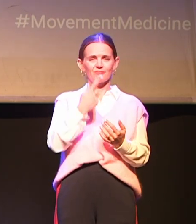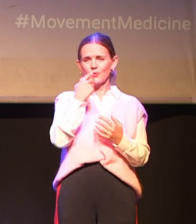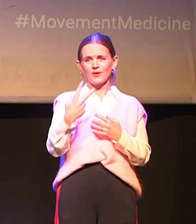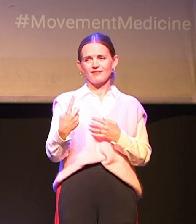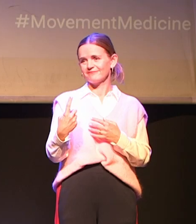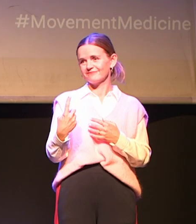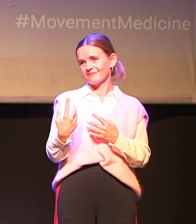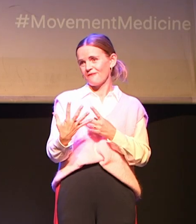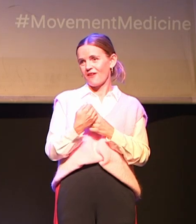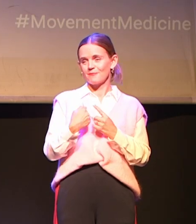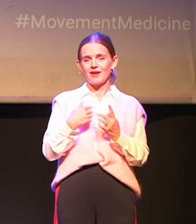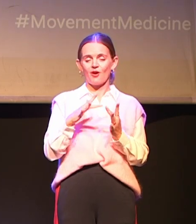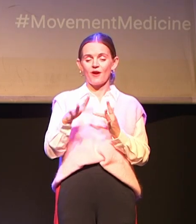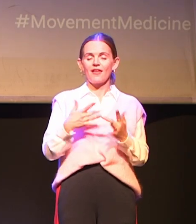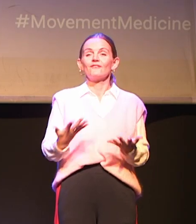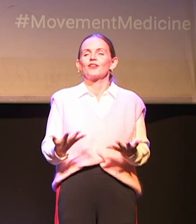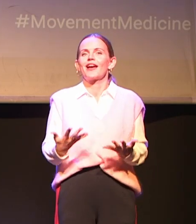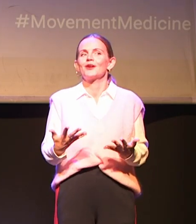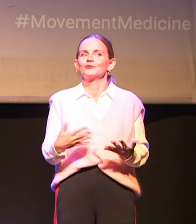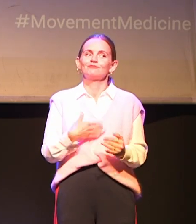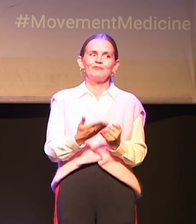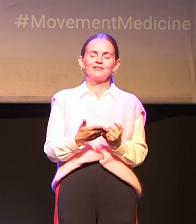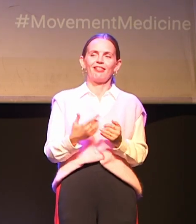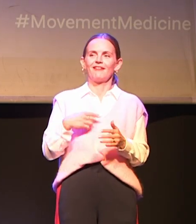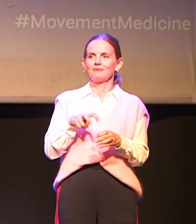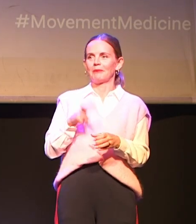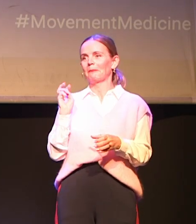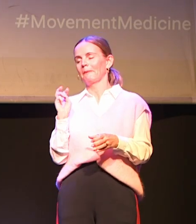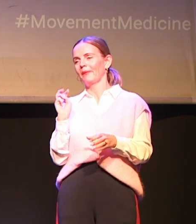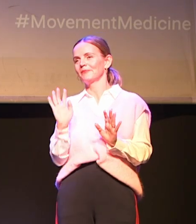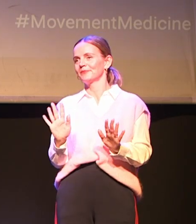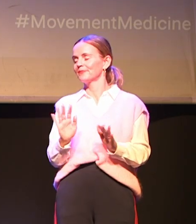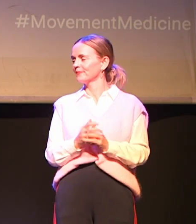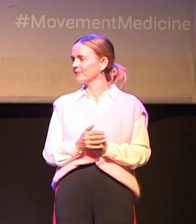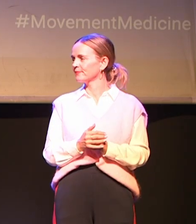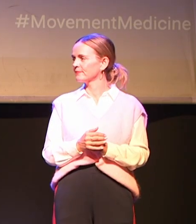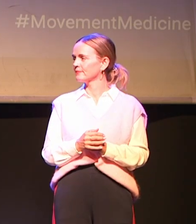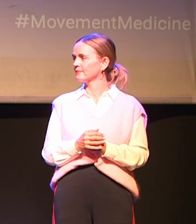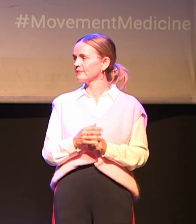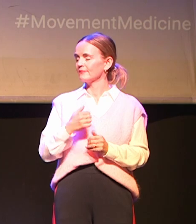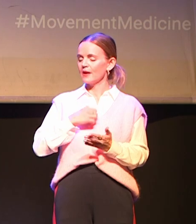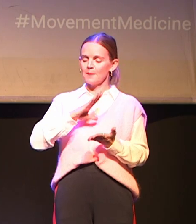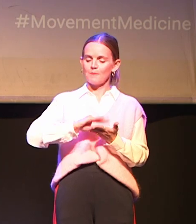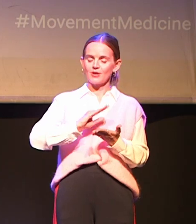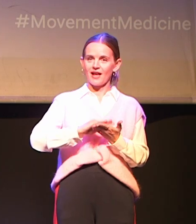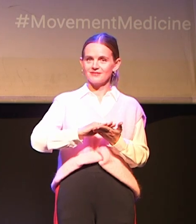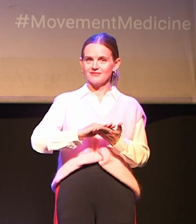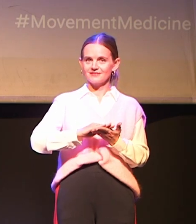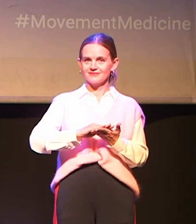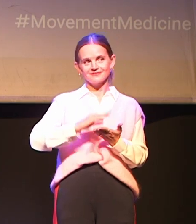online for now until I am not. But my podcast, Becoming the People, is